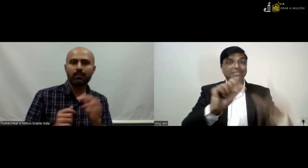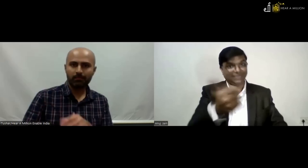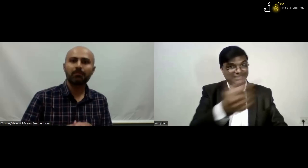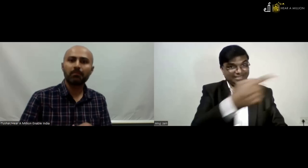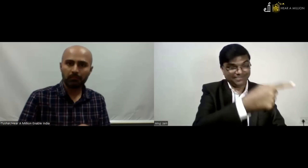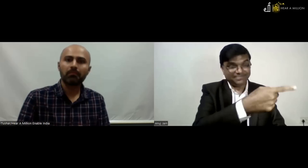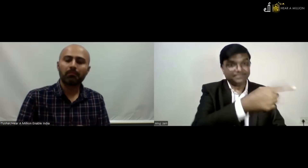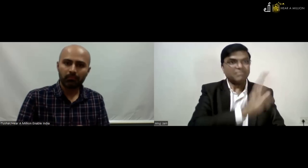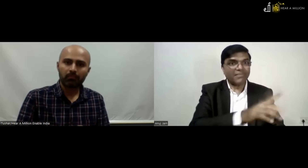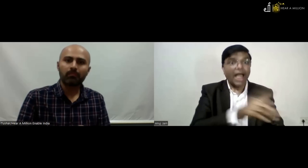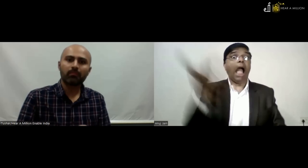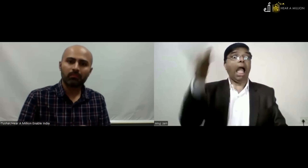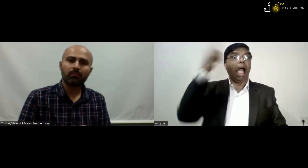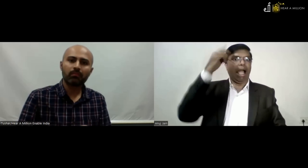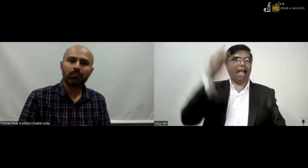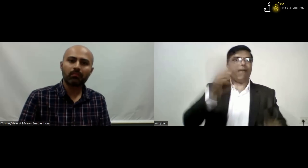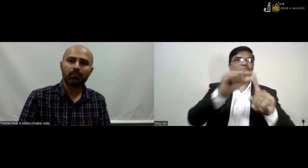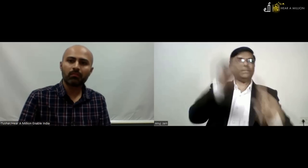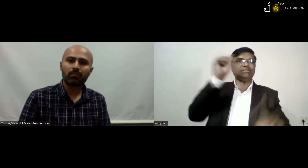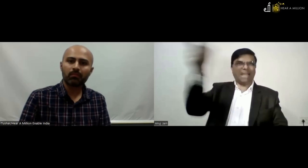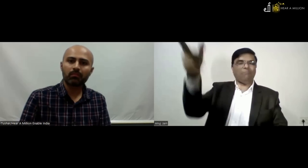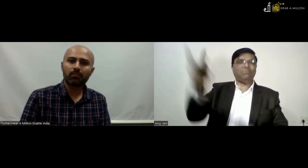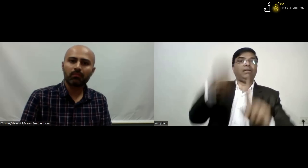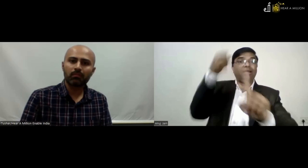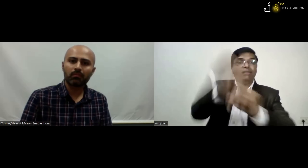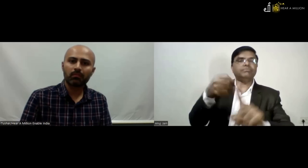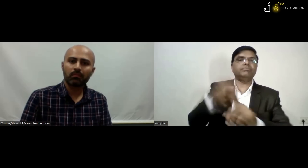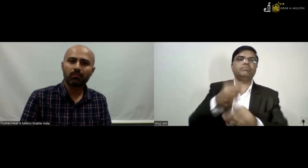people in Himachal who were getting licenses.